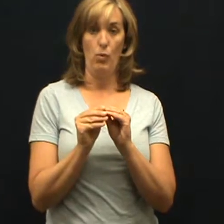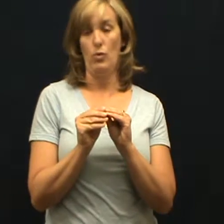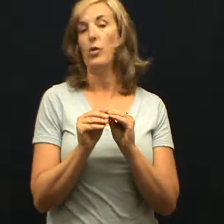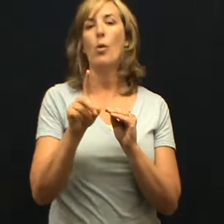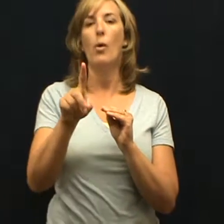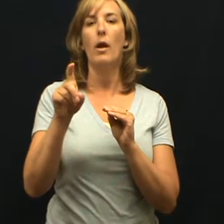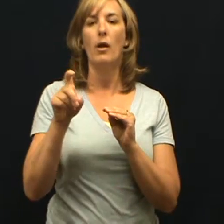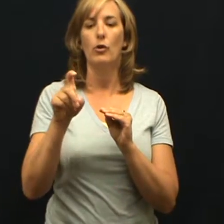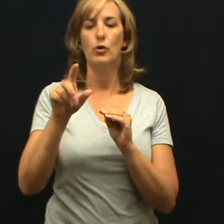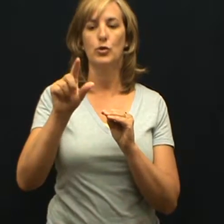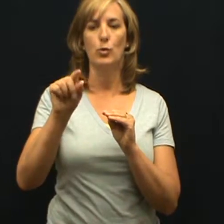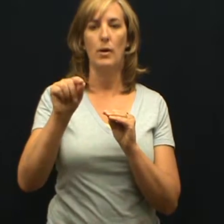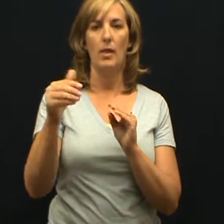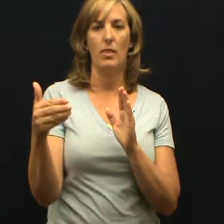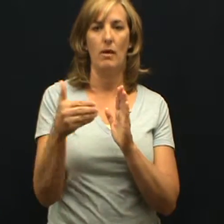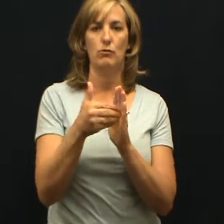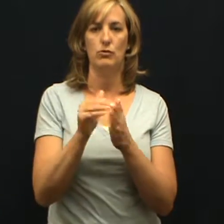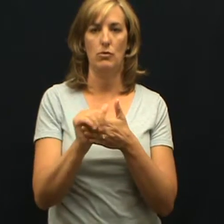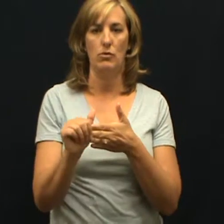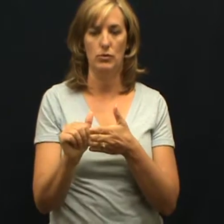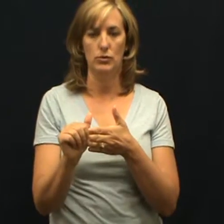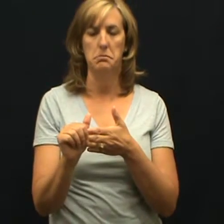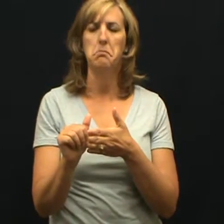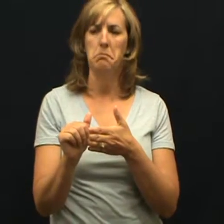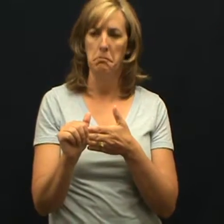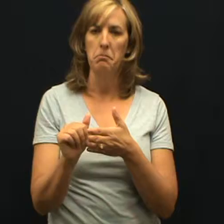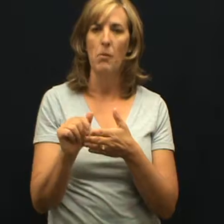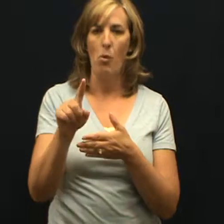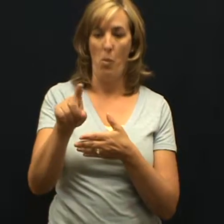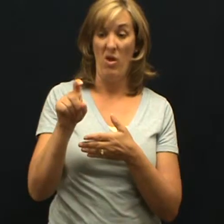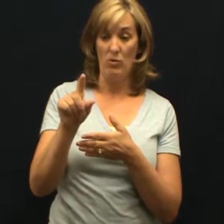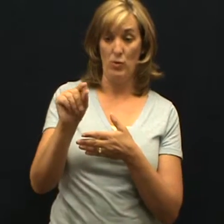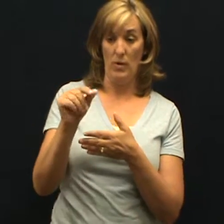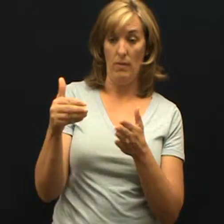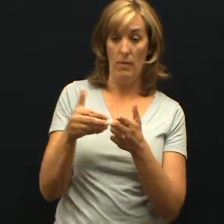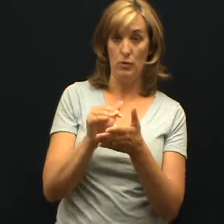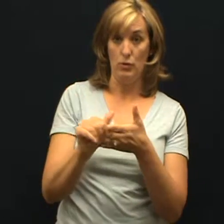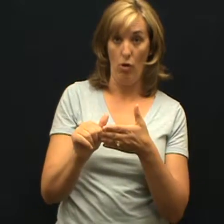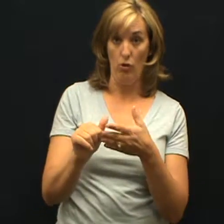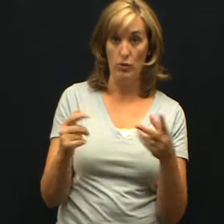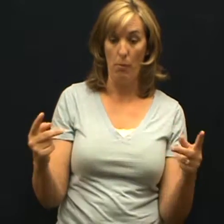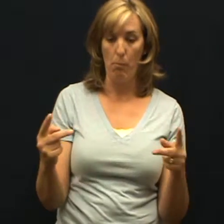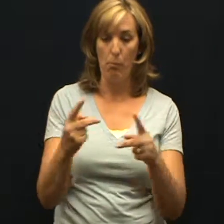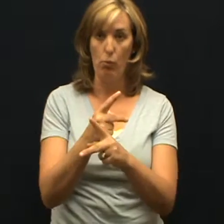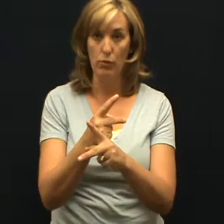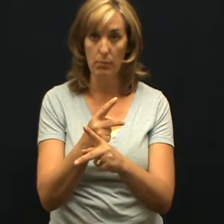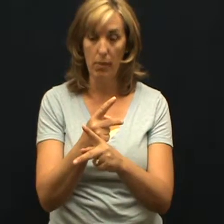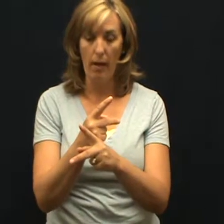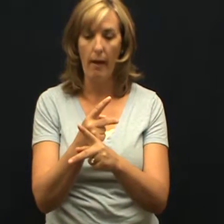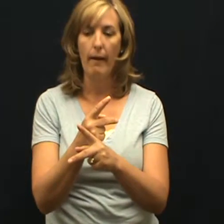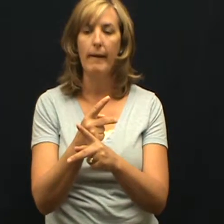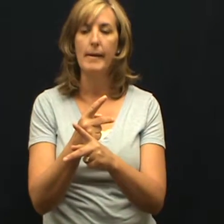$120,000. So we take that $120,000, we multiply it times that historical bad debt rate